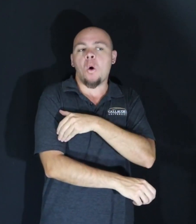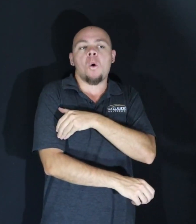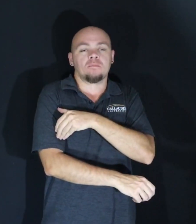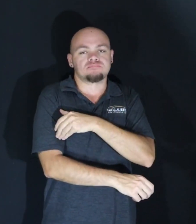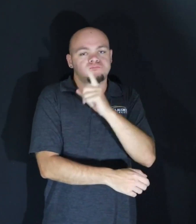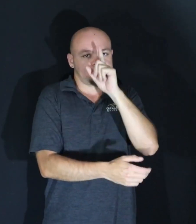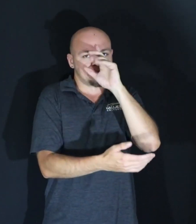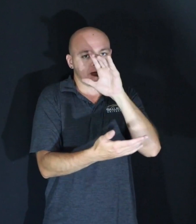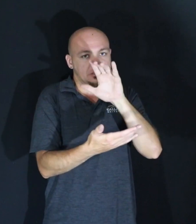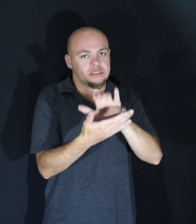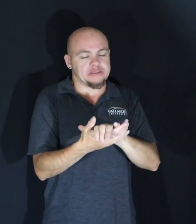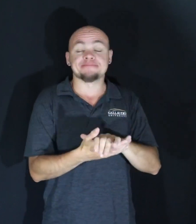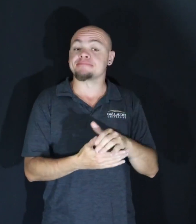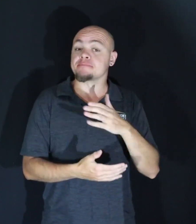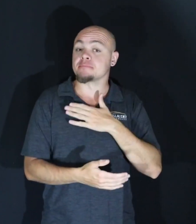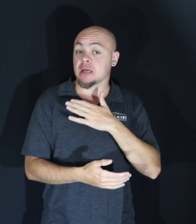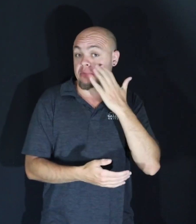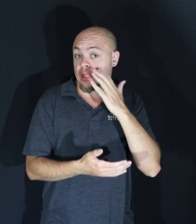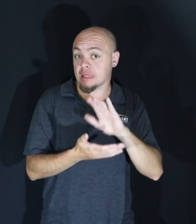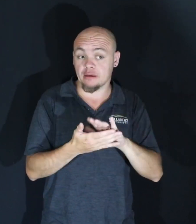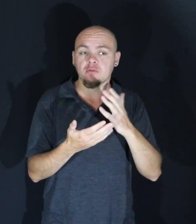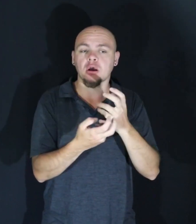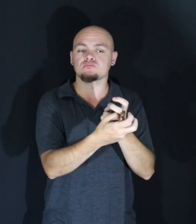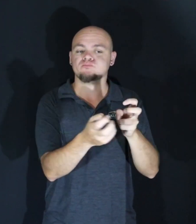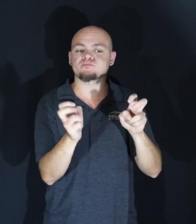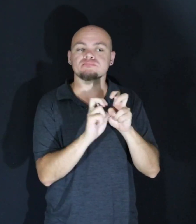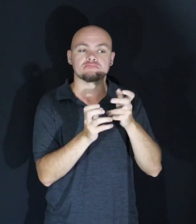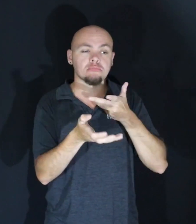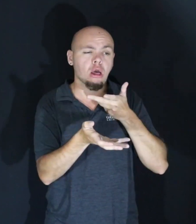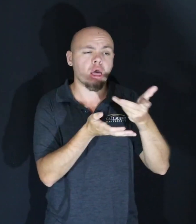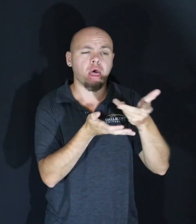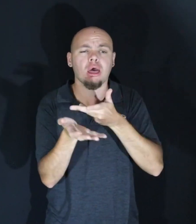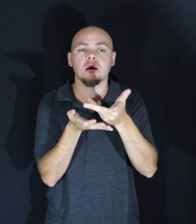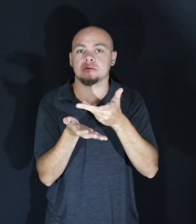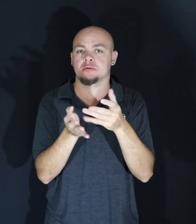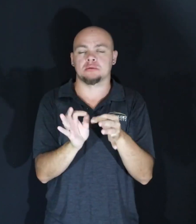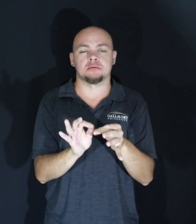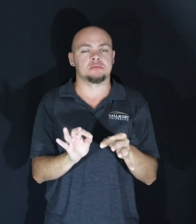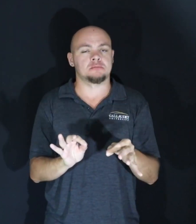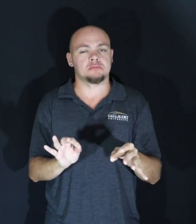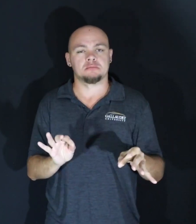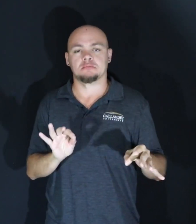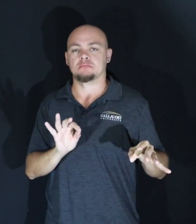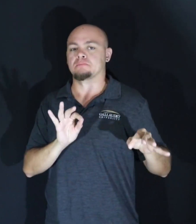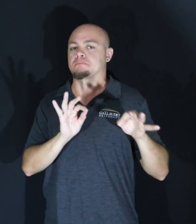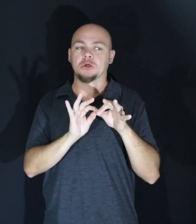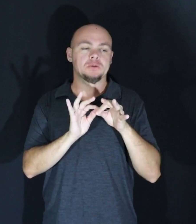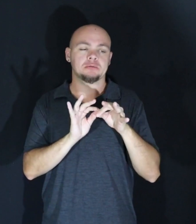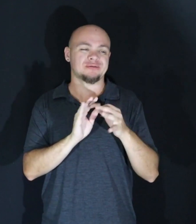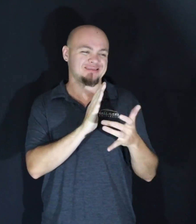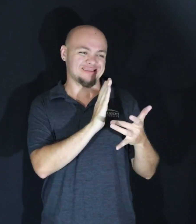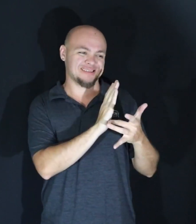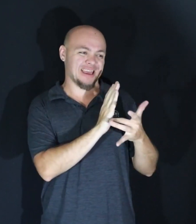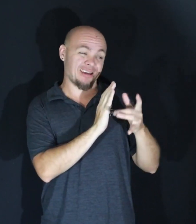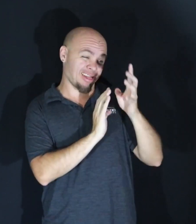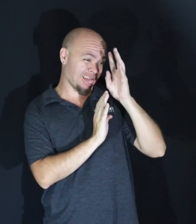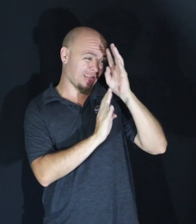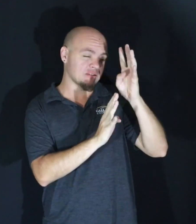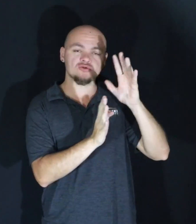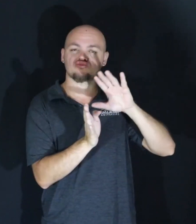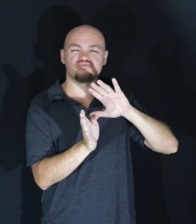solidified. I believe that this form of human communication is more important than any technological